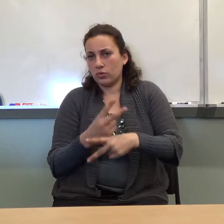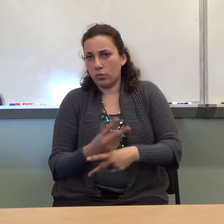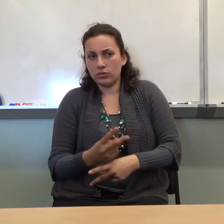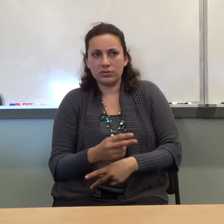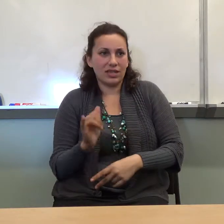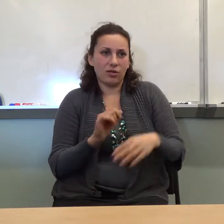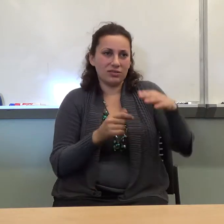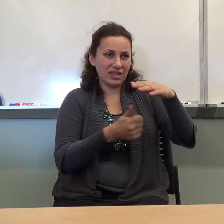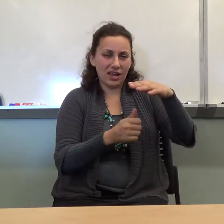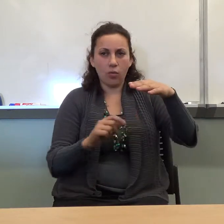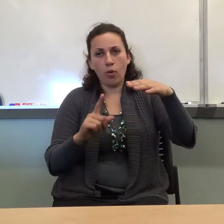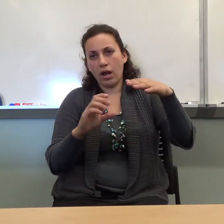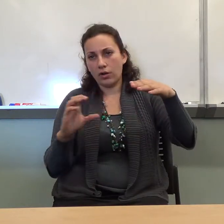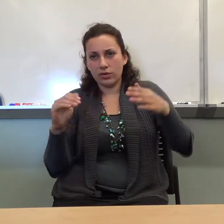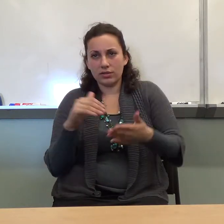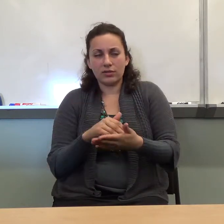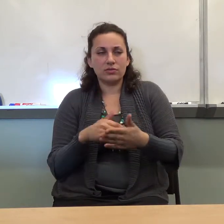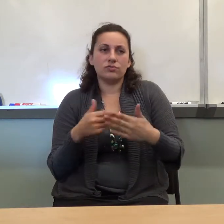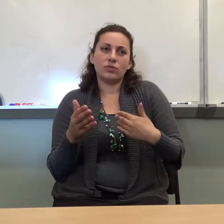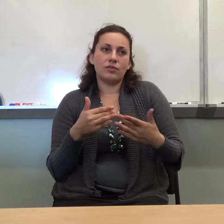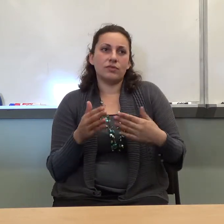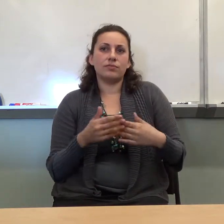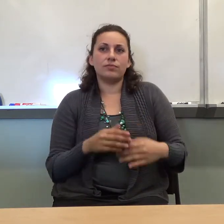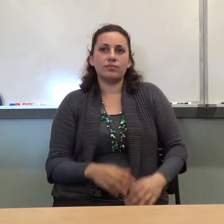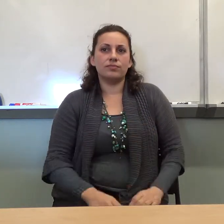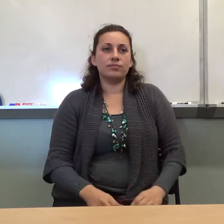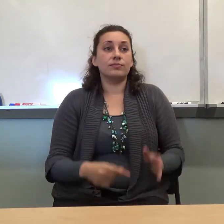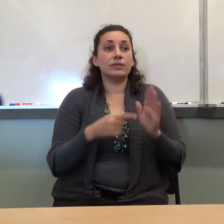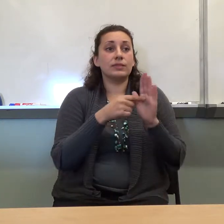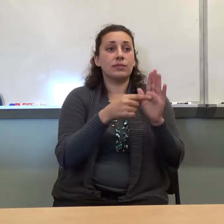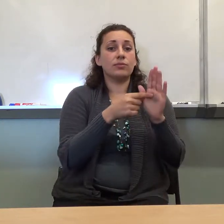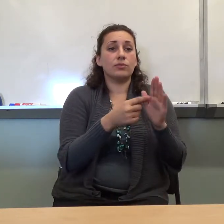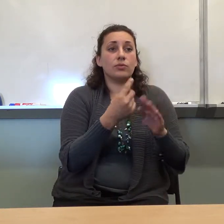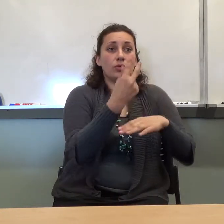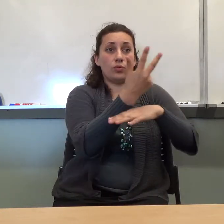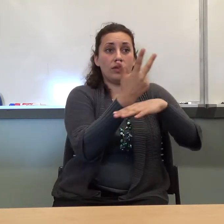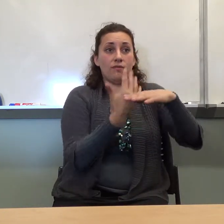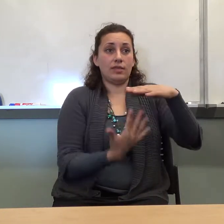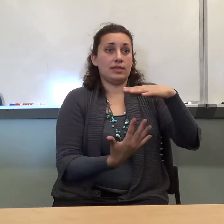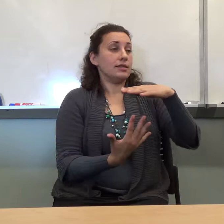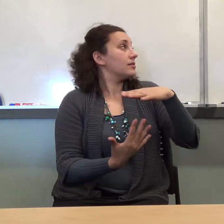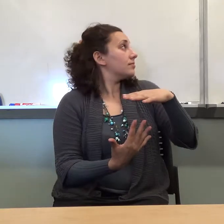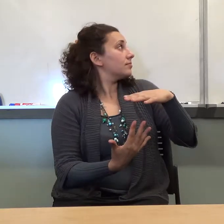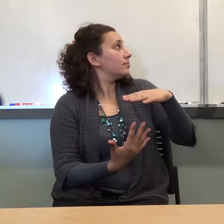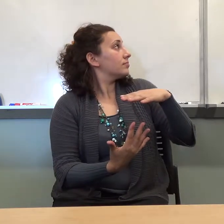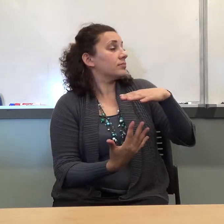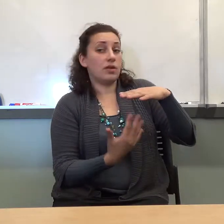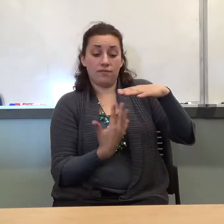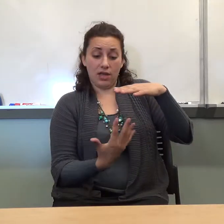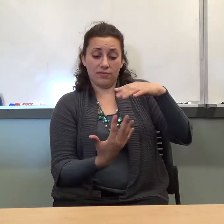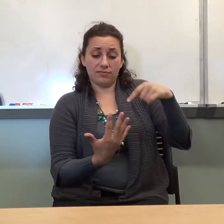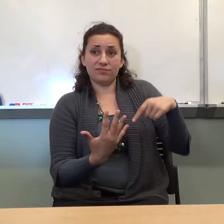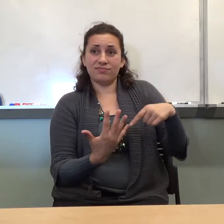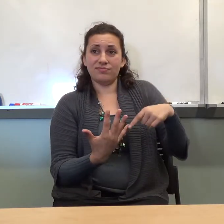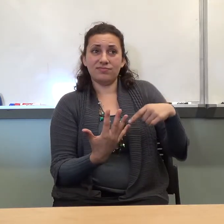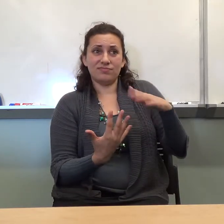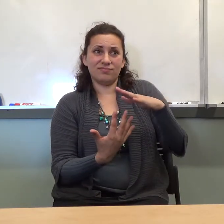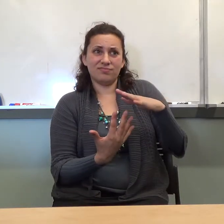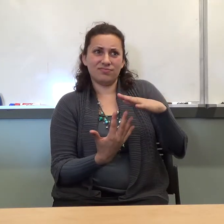whatever. For example, you take something like 3/5. Well, it doesn't take much to get a 10 down there. You just